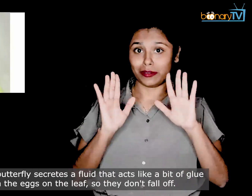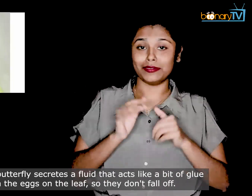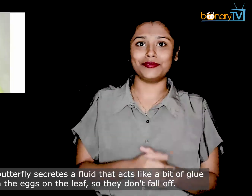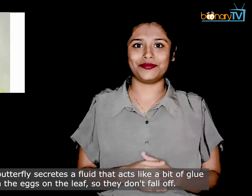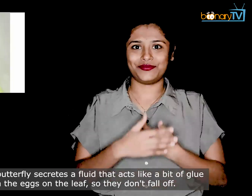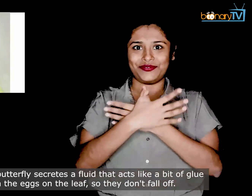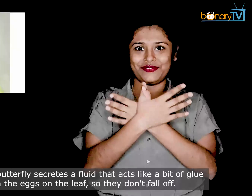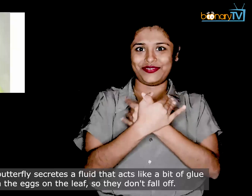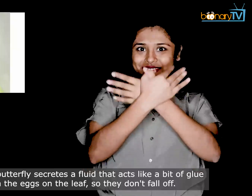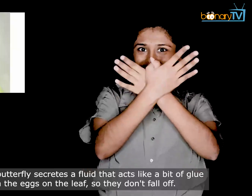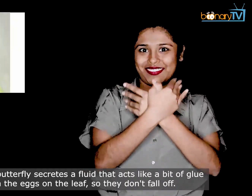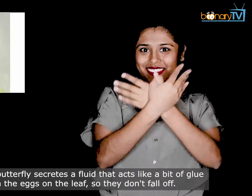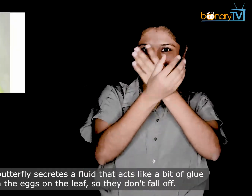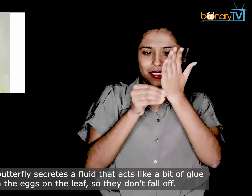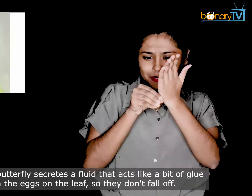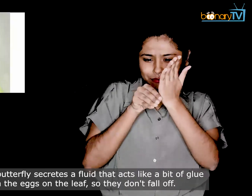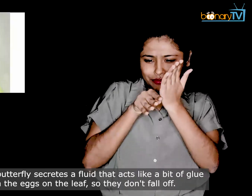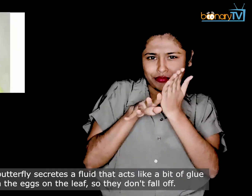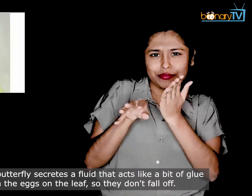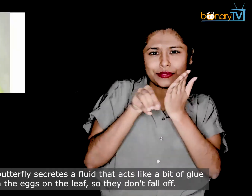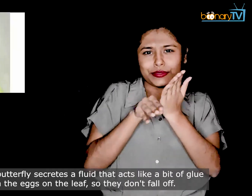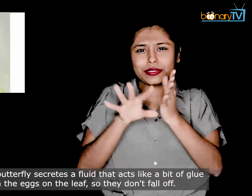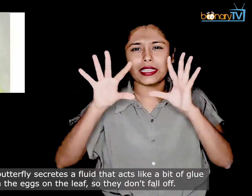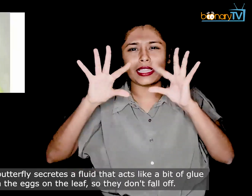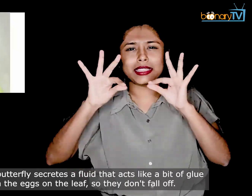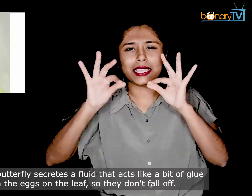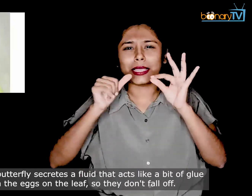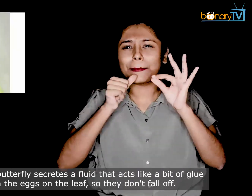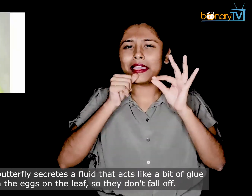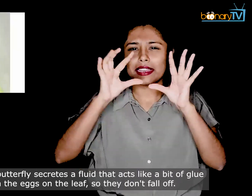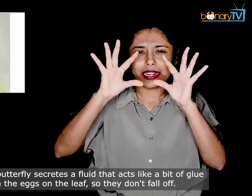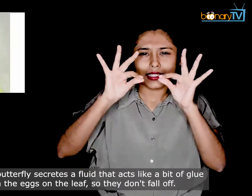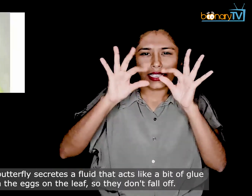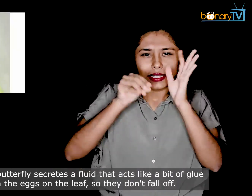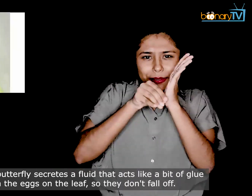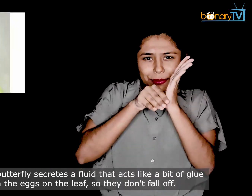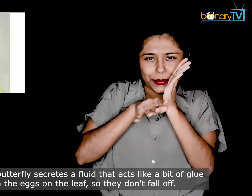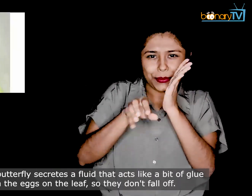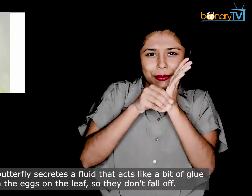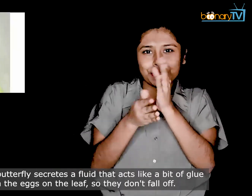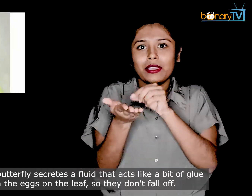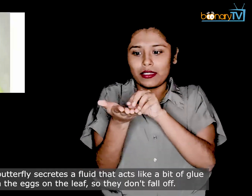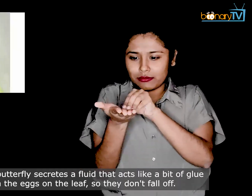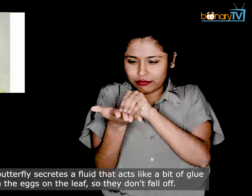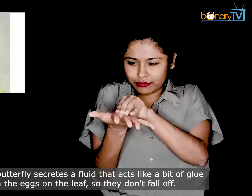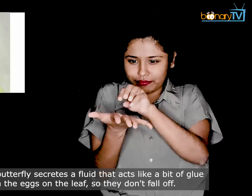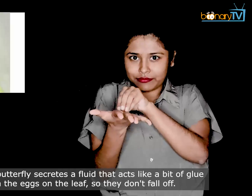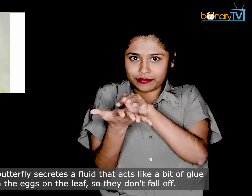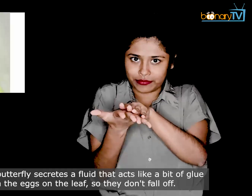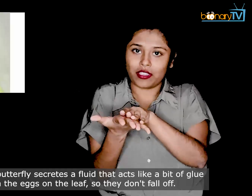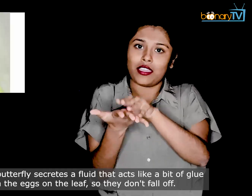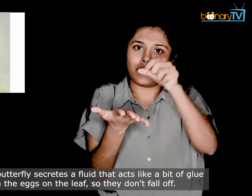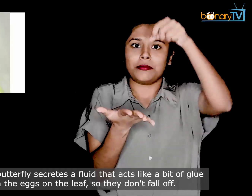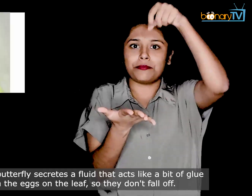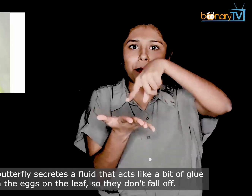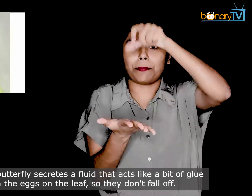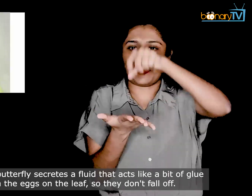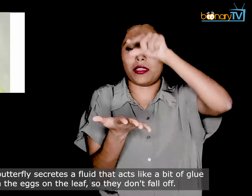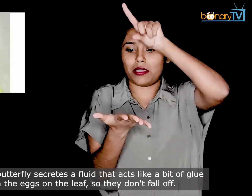secrete a fluid that acts like a bit of glue to attach the eggs on the leaf, so